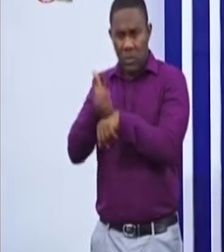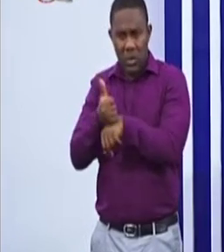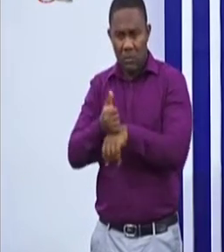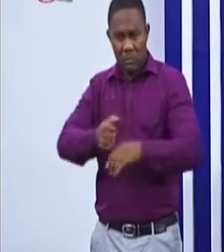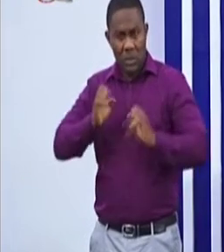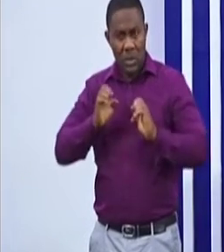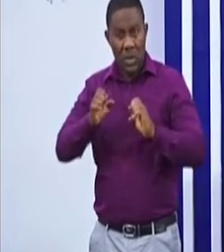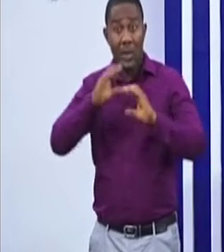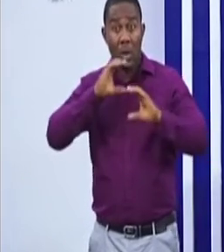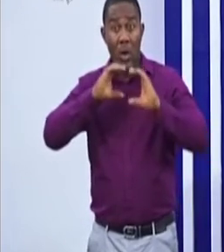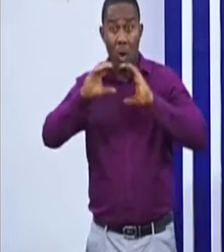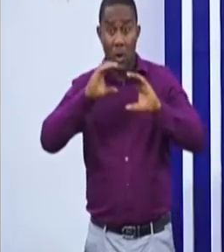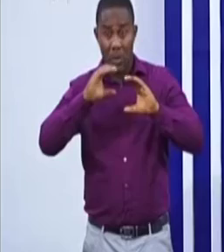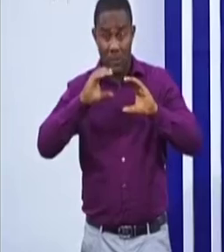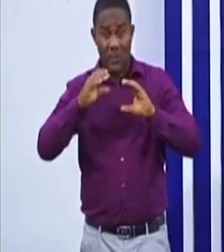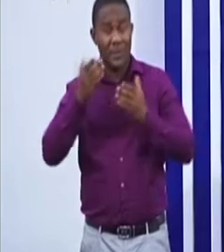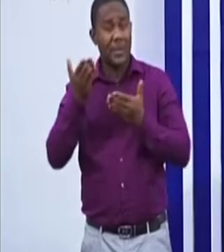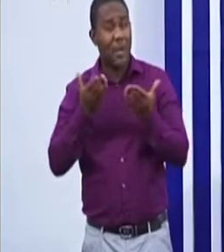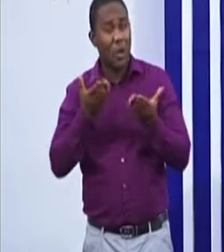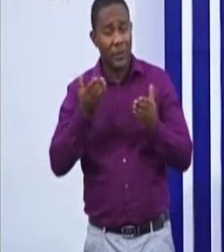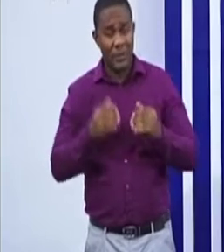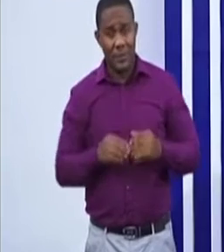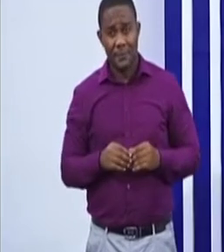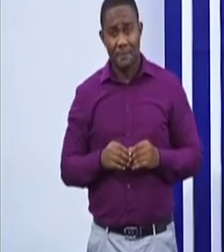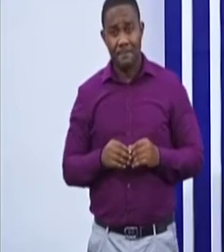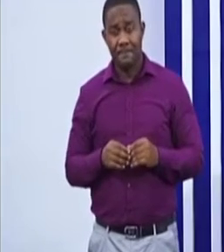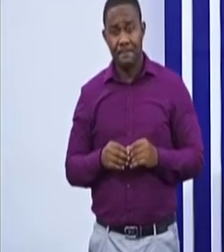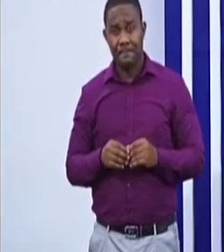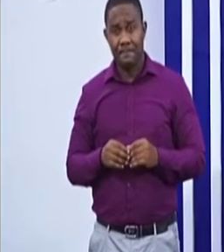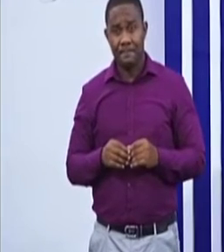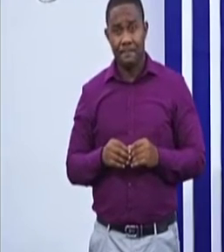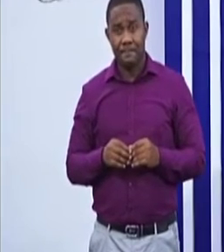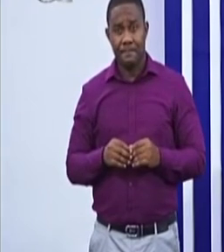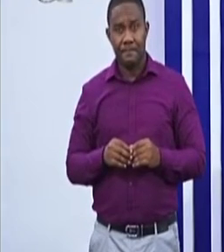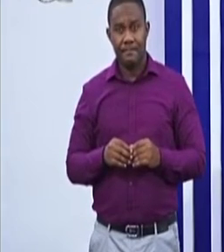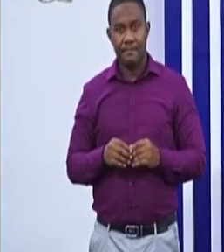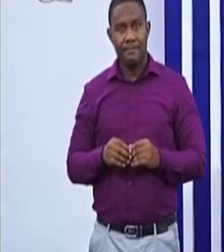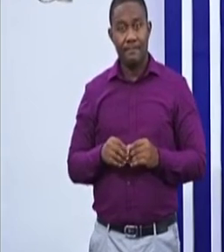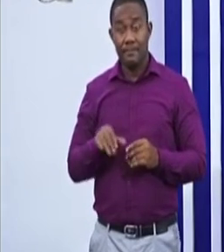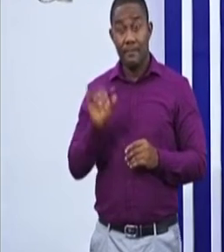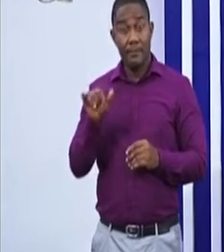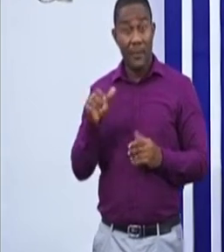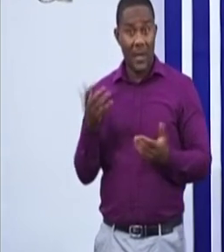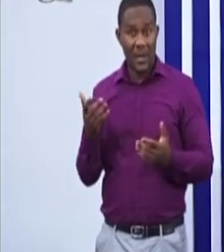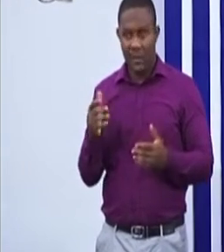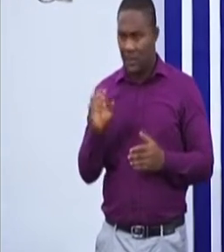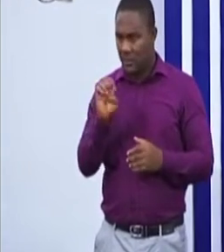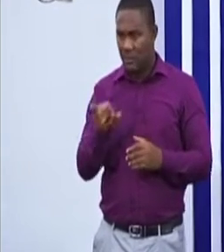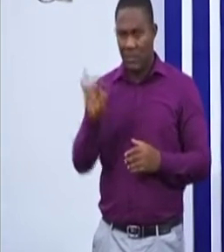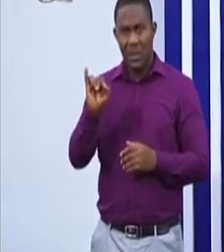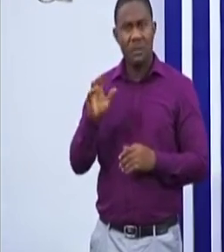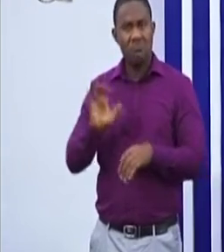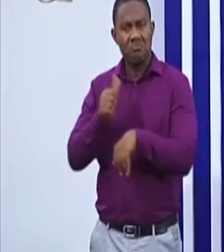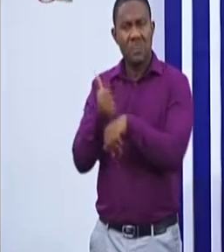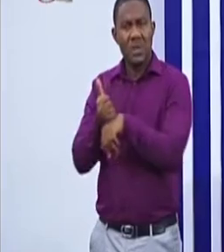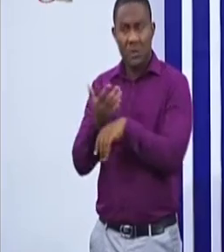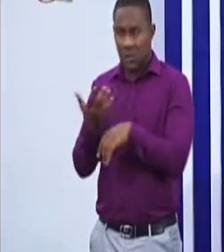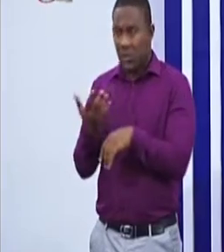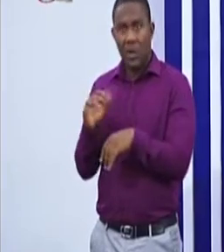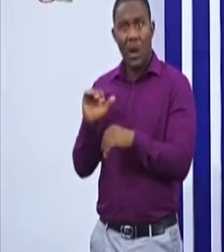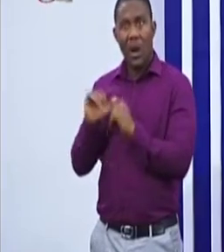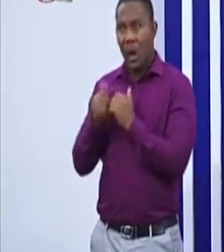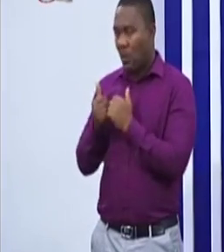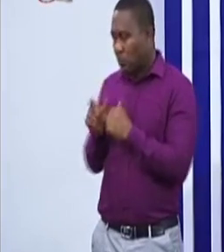emergency communications services. Now, that has already is being set up with the telecoms